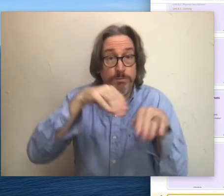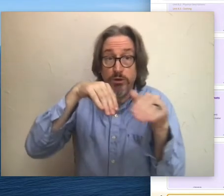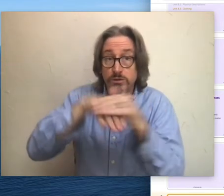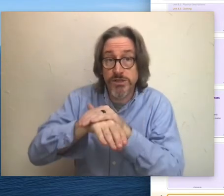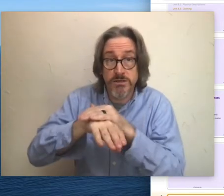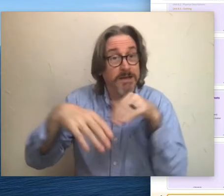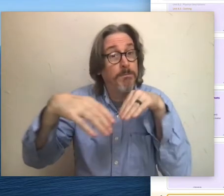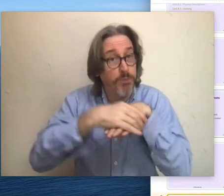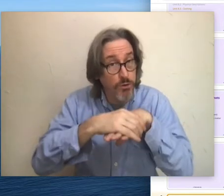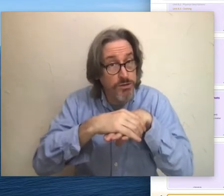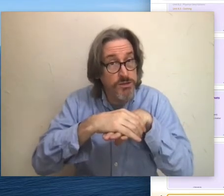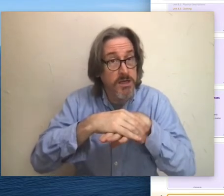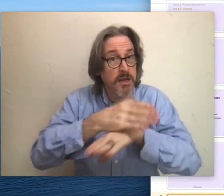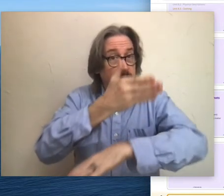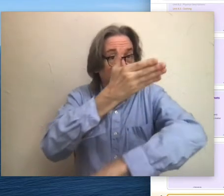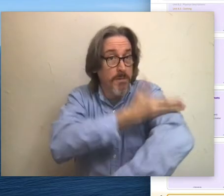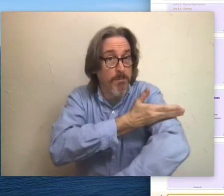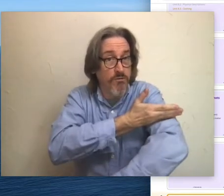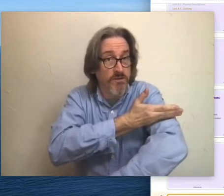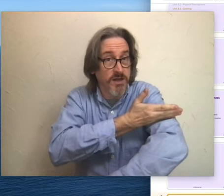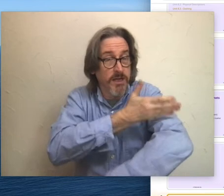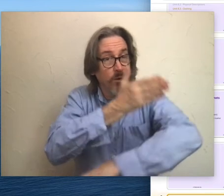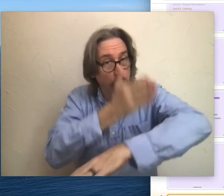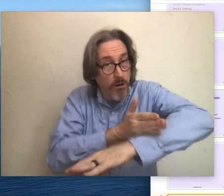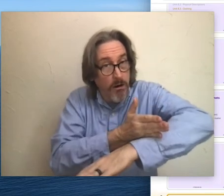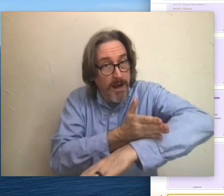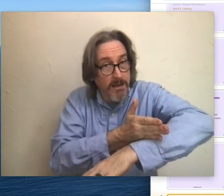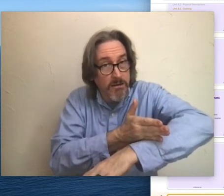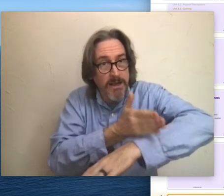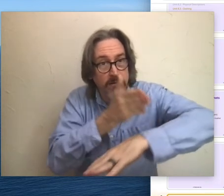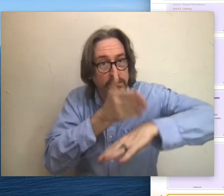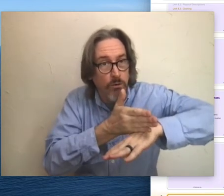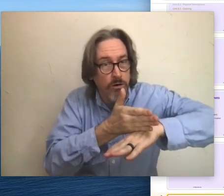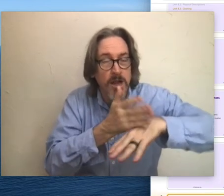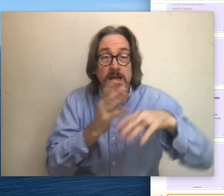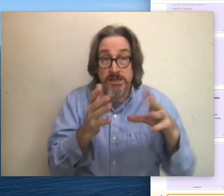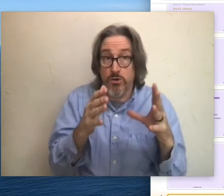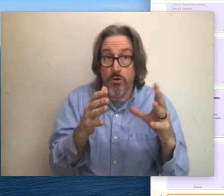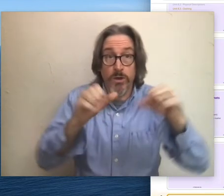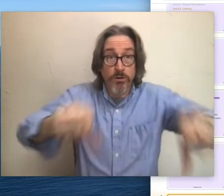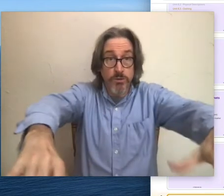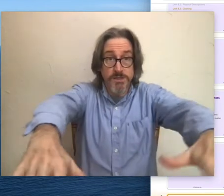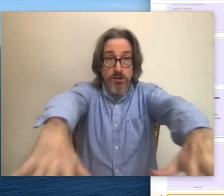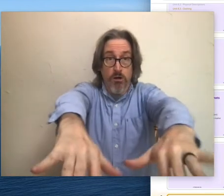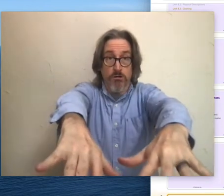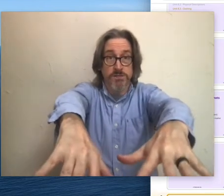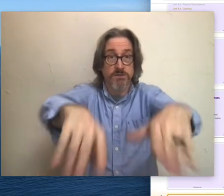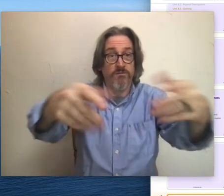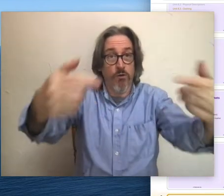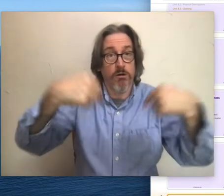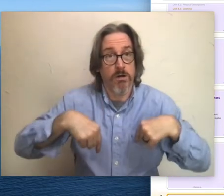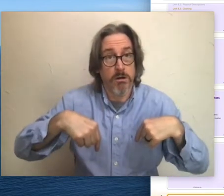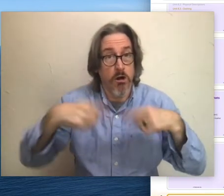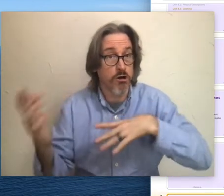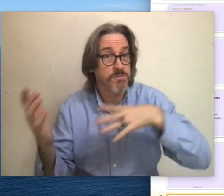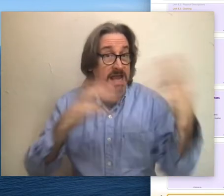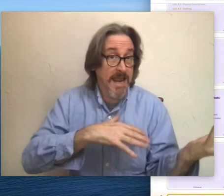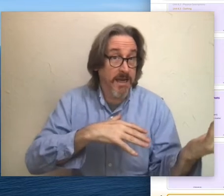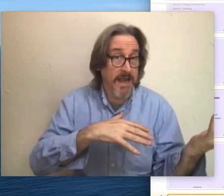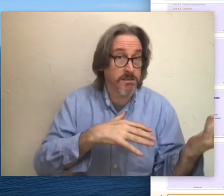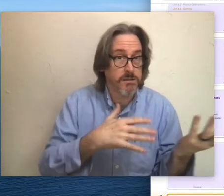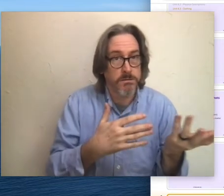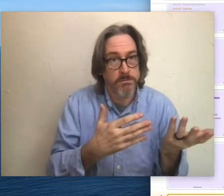do boots, like boots that come up over the knee or are ankle length, so we will use the arms for